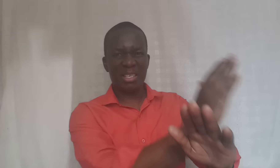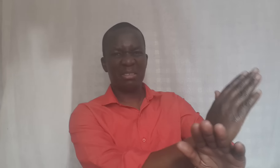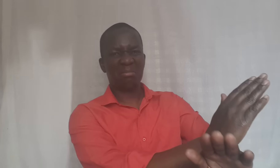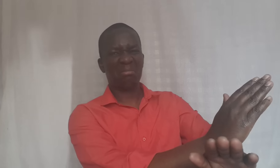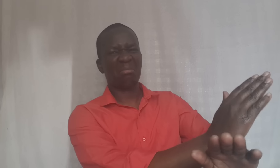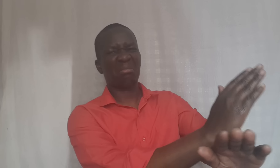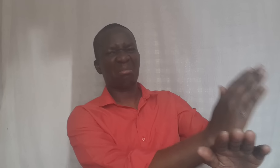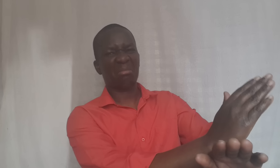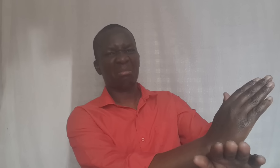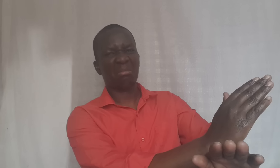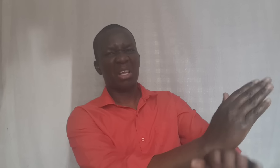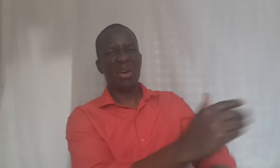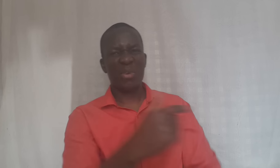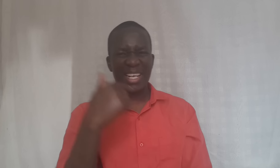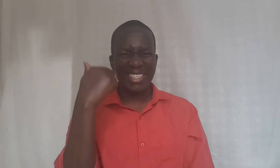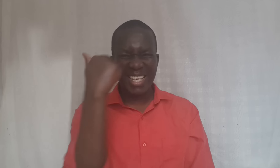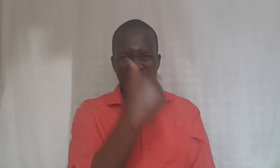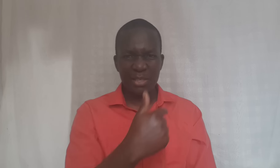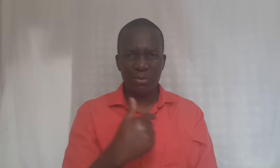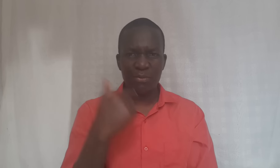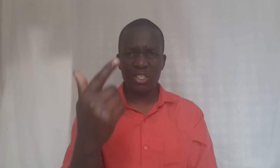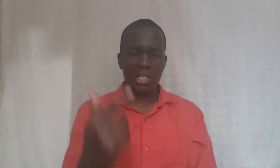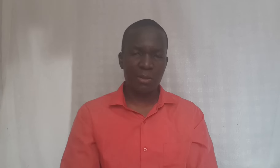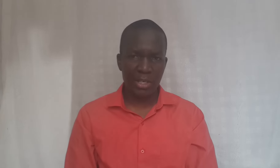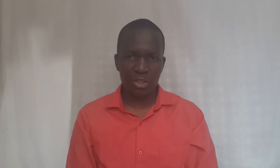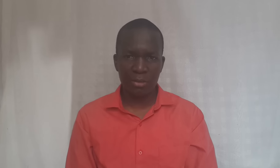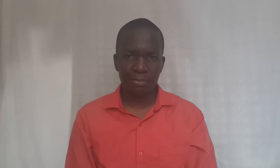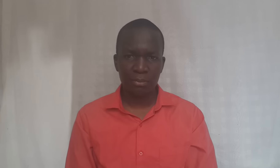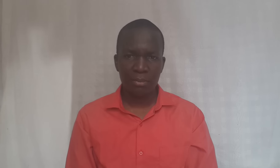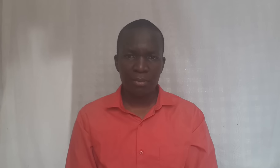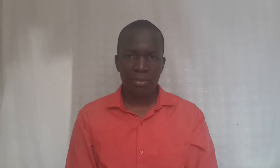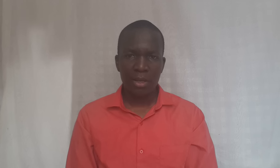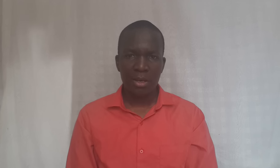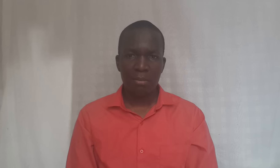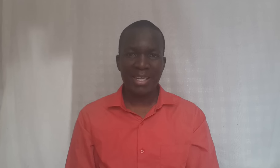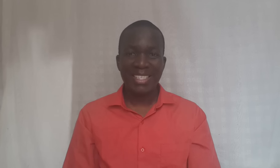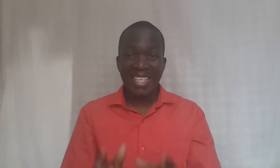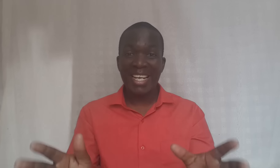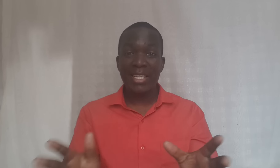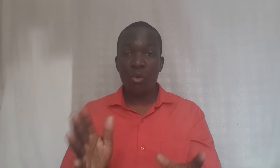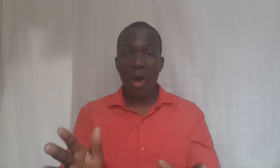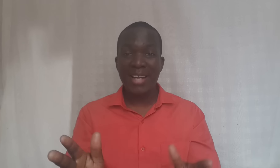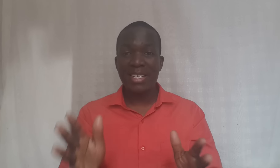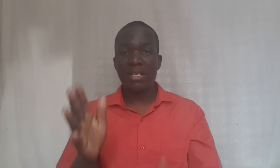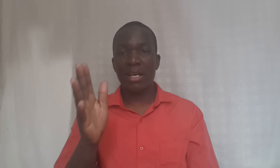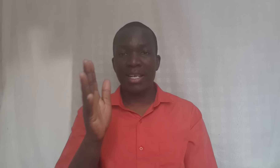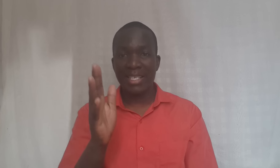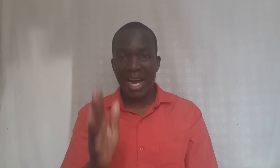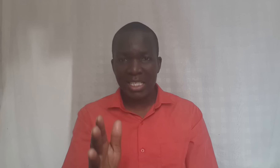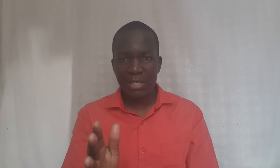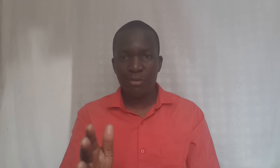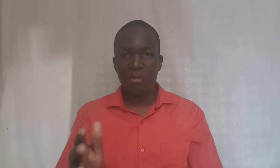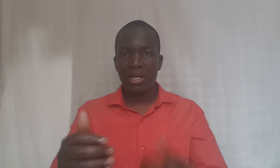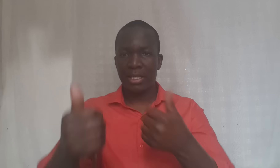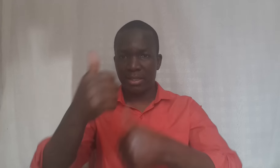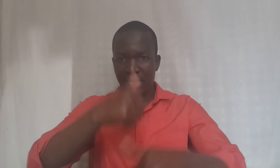this, with a negative facial expression. But generally the word inactive is signed